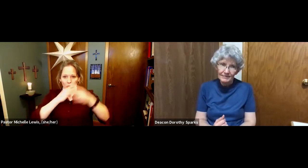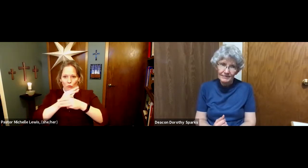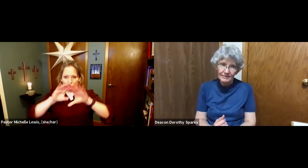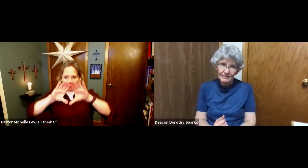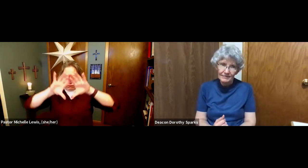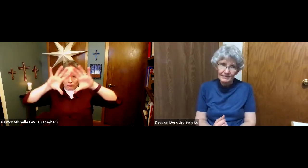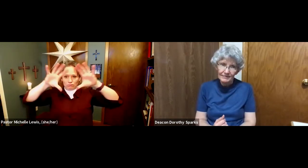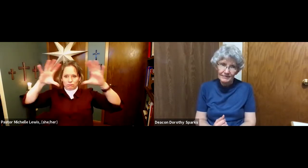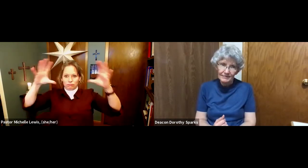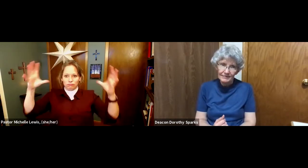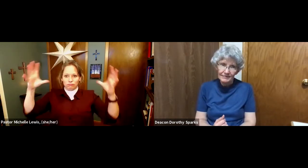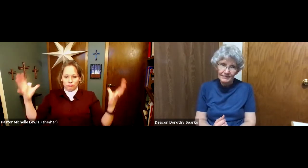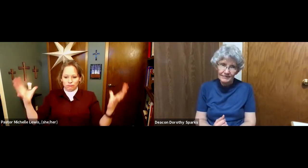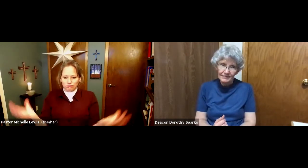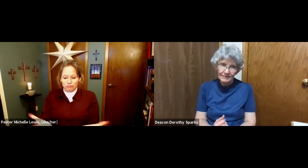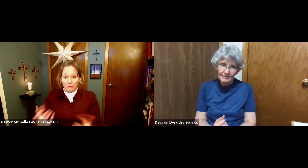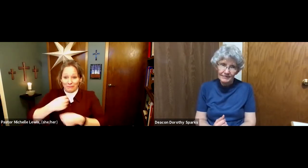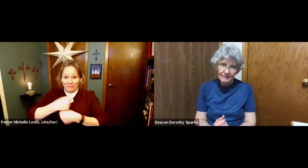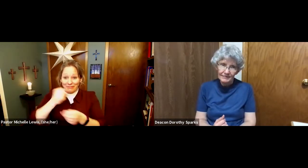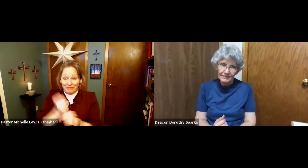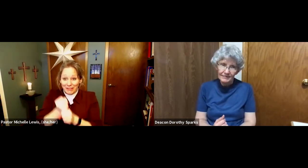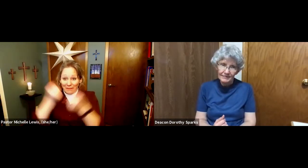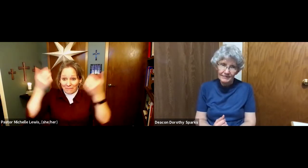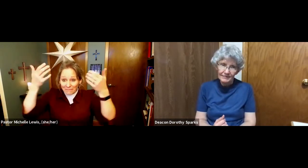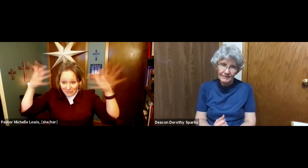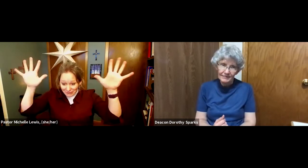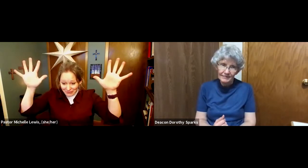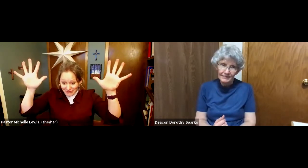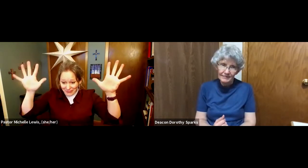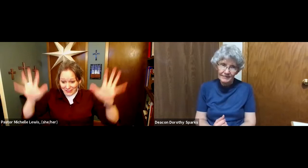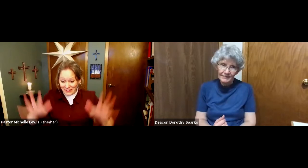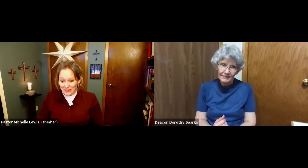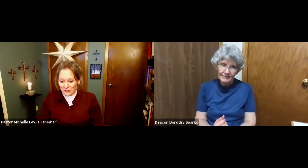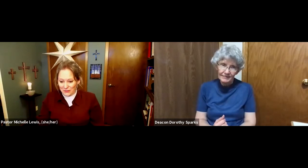By your word, you created the world.